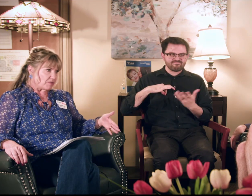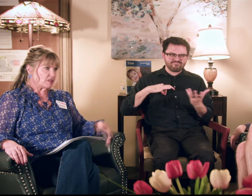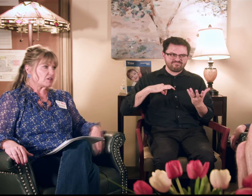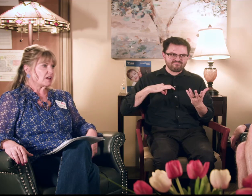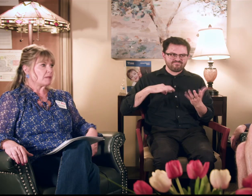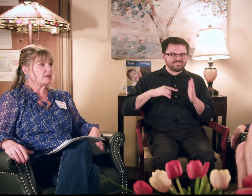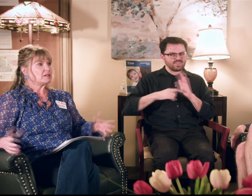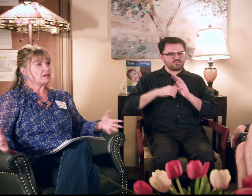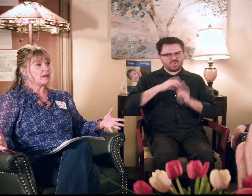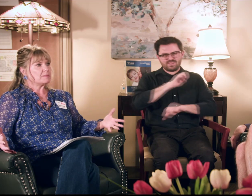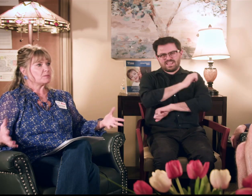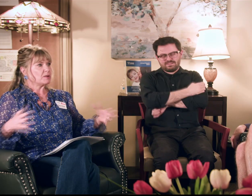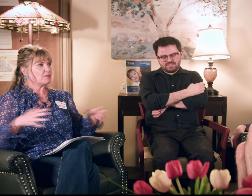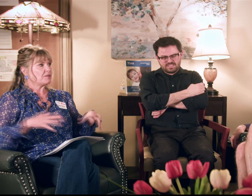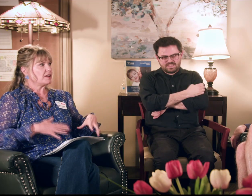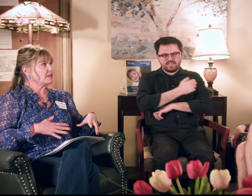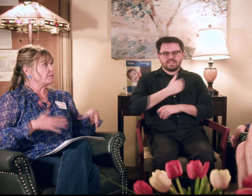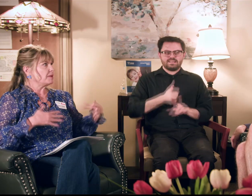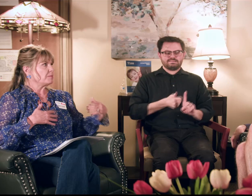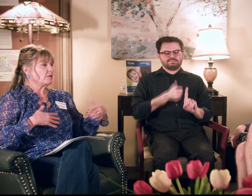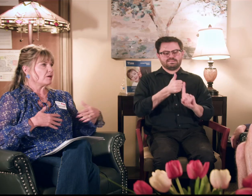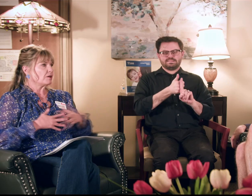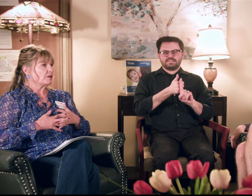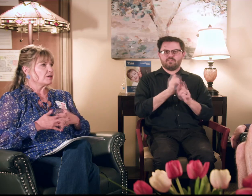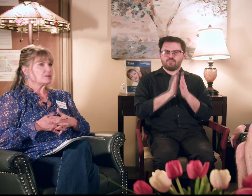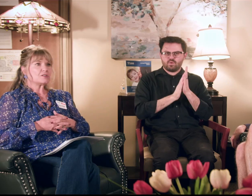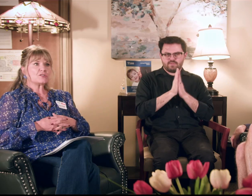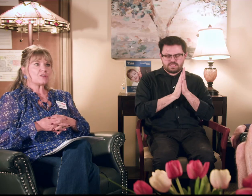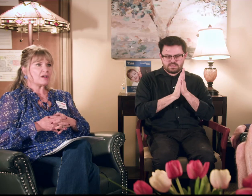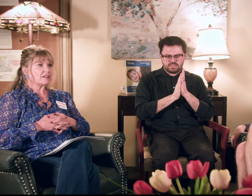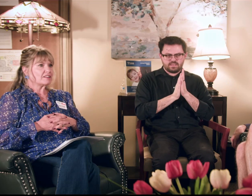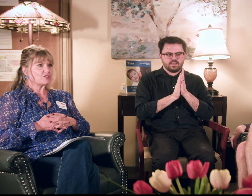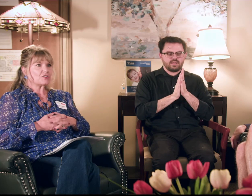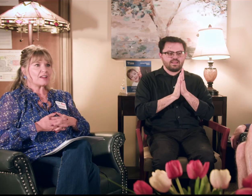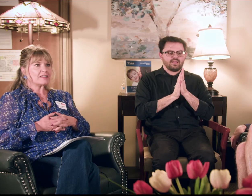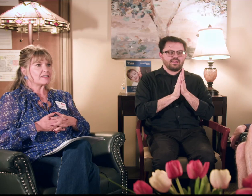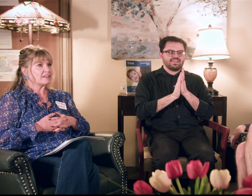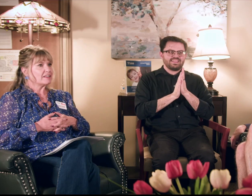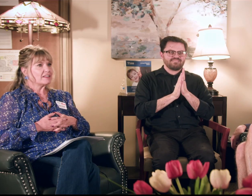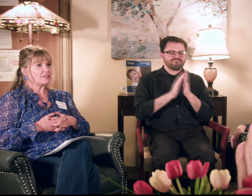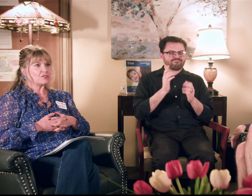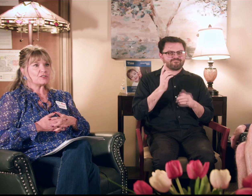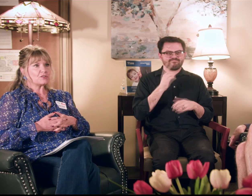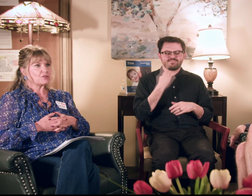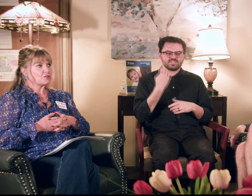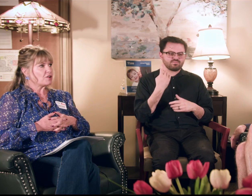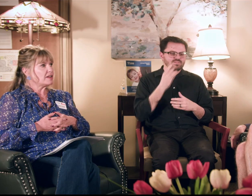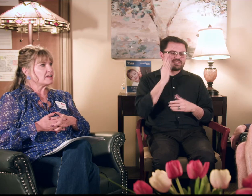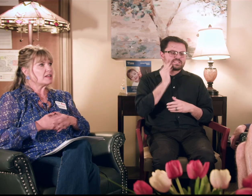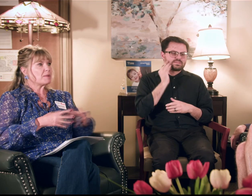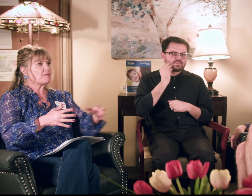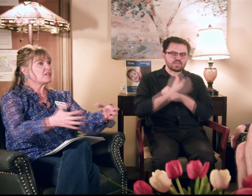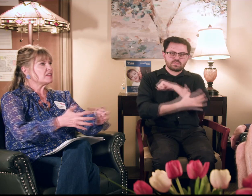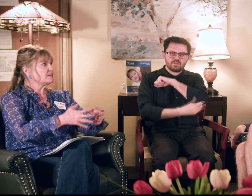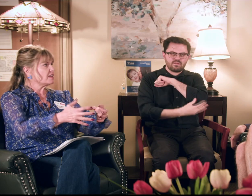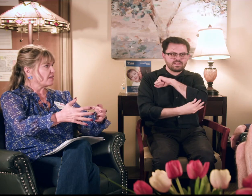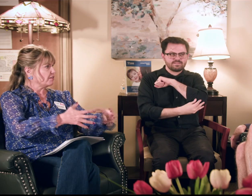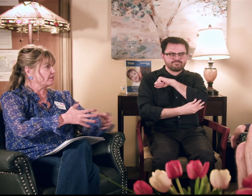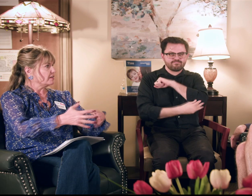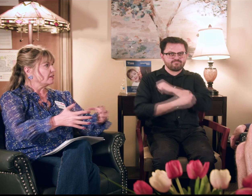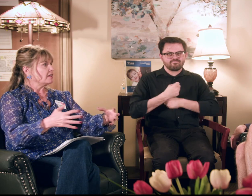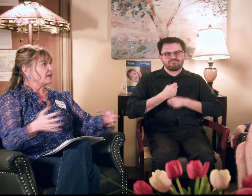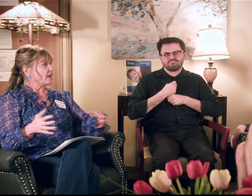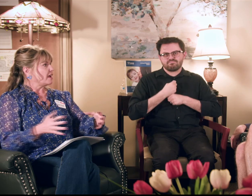takes self-motivation. And many times we are finding that people are just drained. They're trying to trying to keep